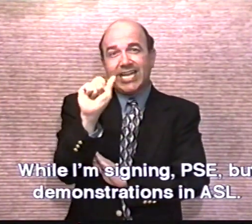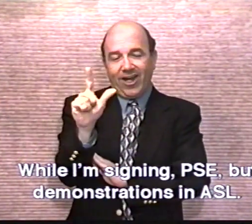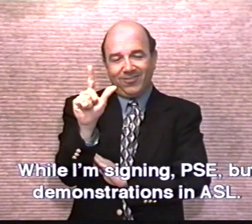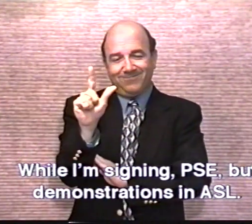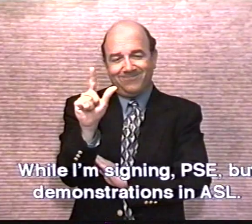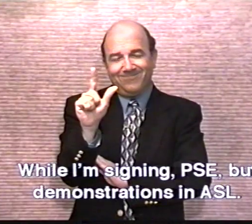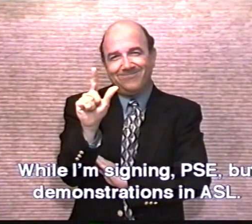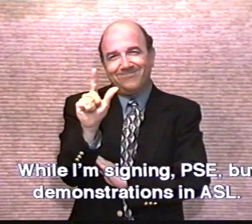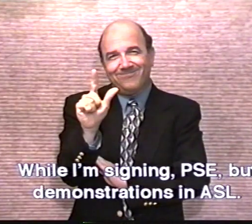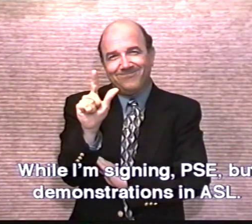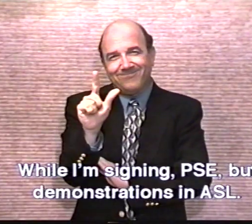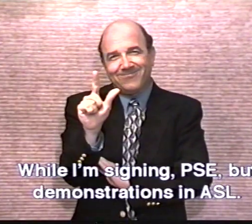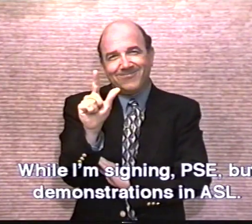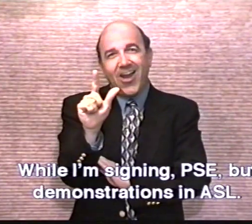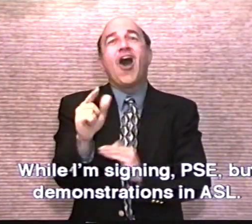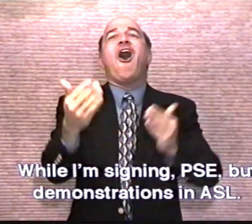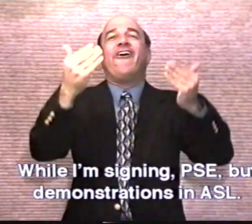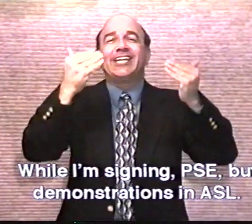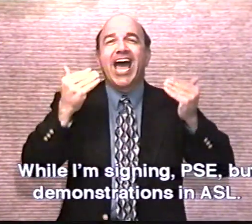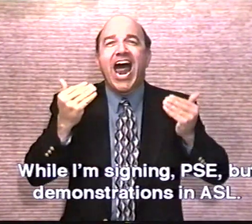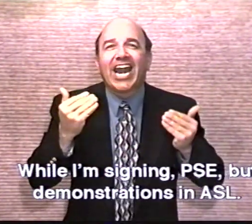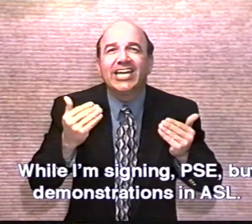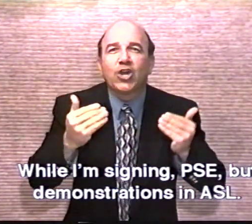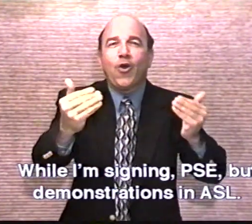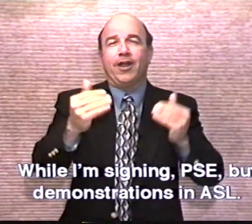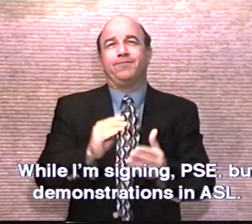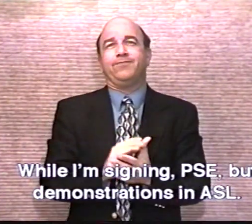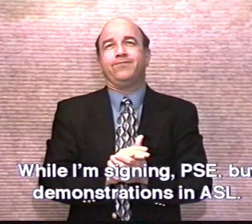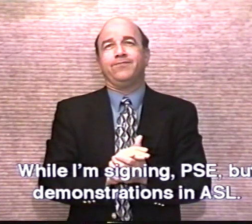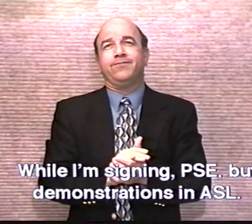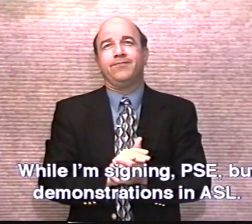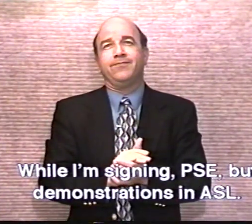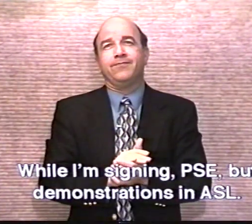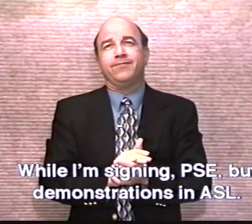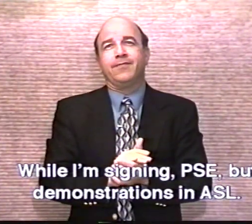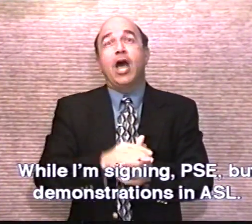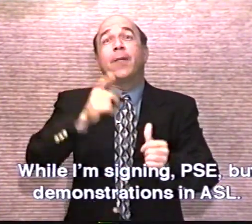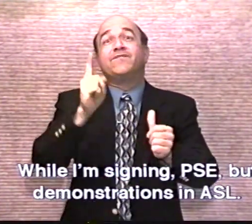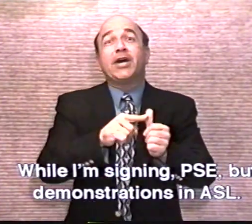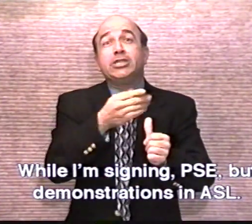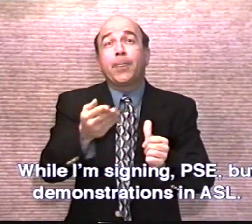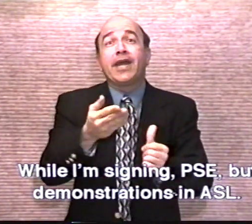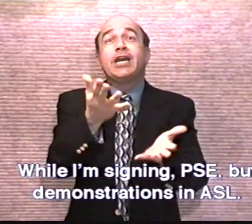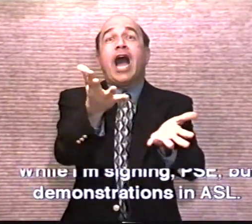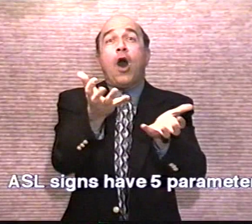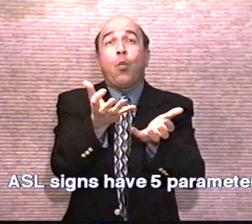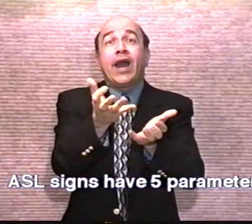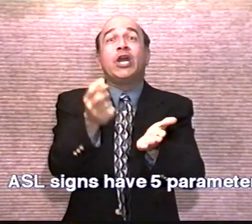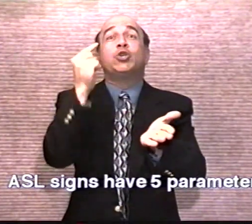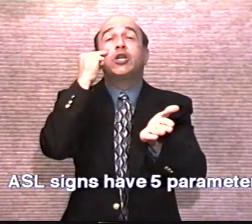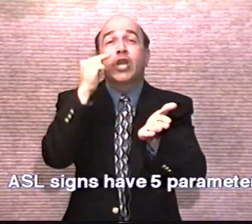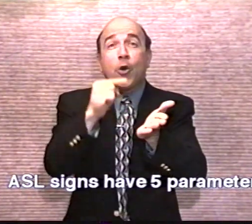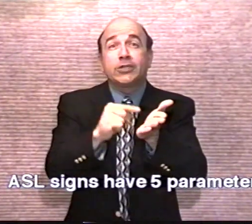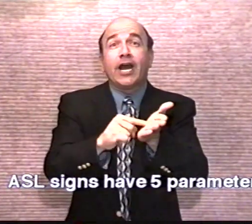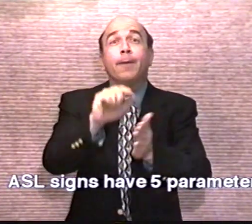ASL. All right, let's go on. The first thing I want you to notice